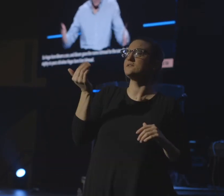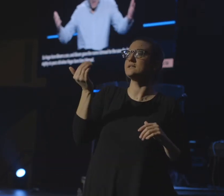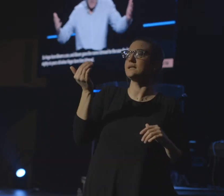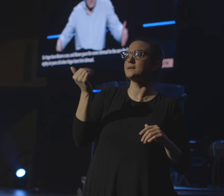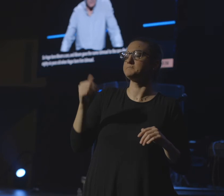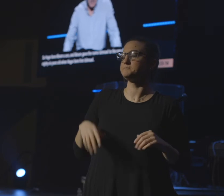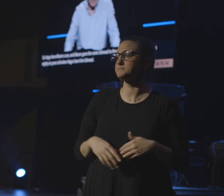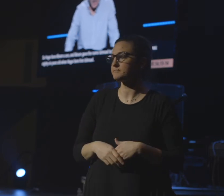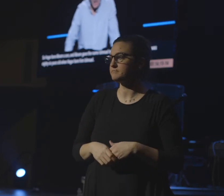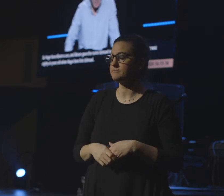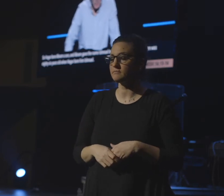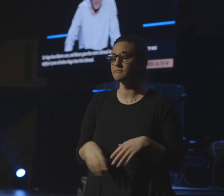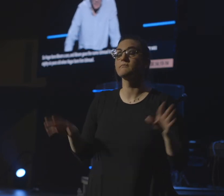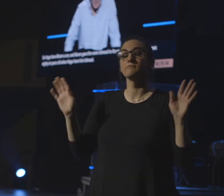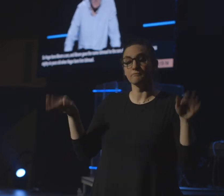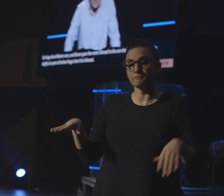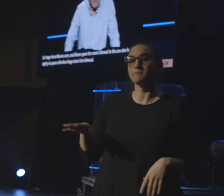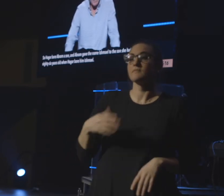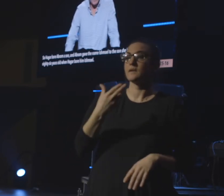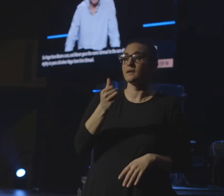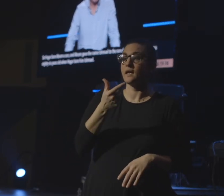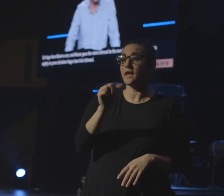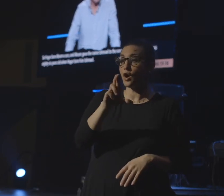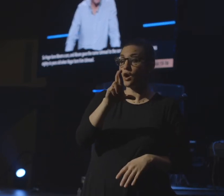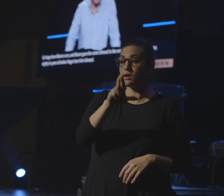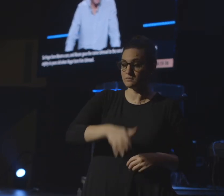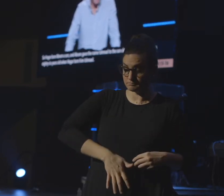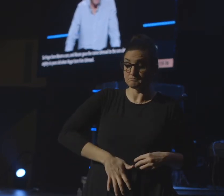So, hey, she goes back. Hagar bore Abraham a son.